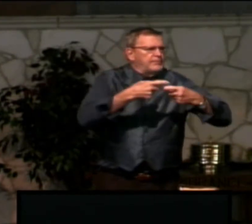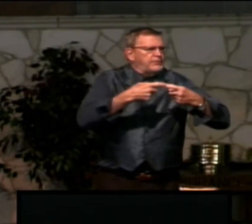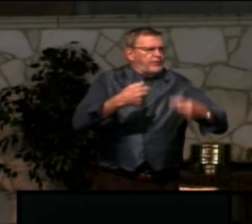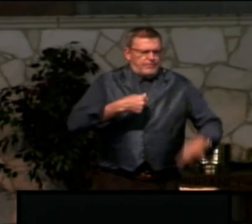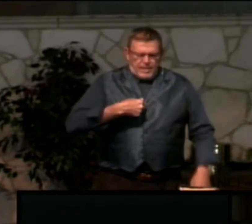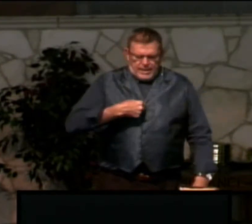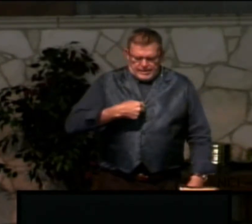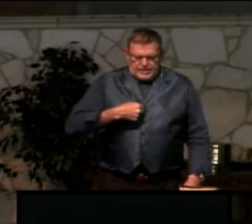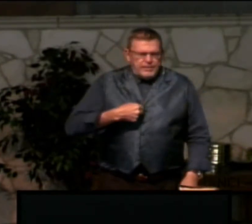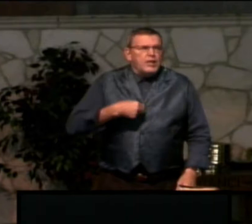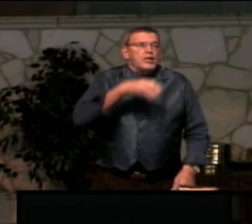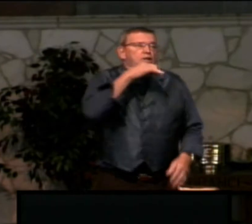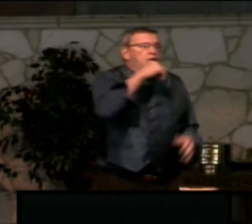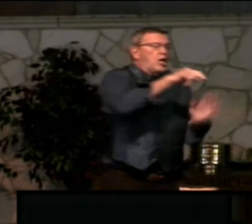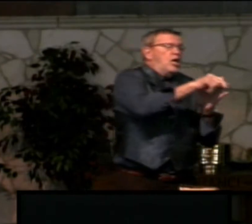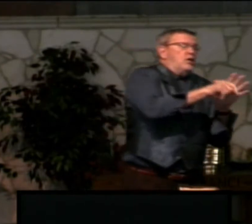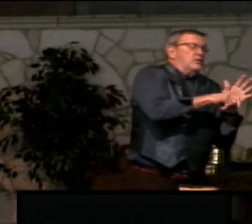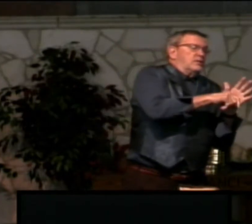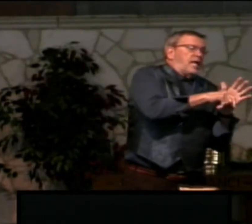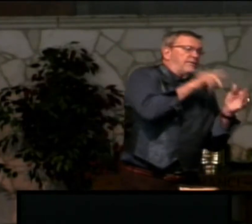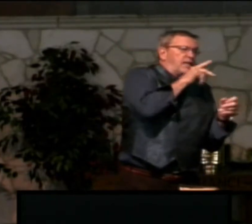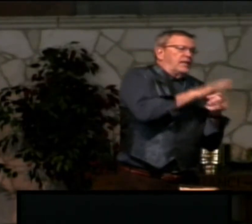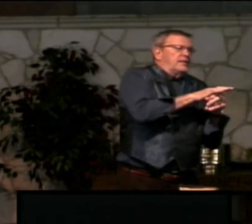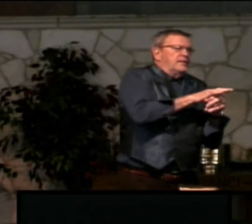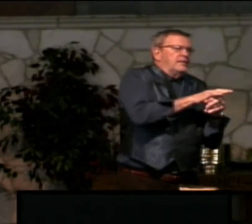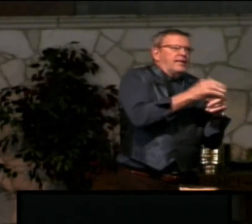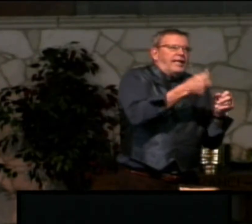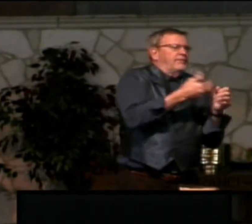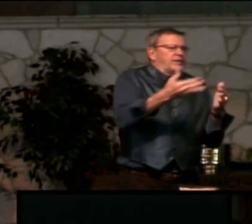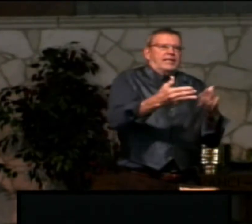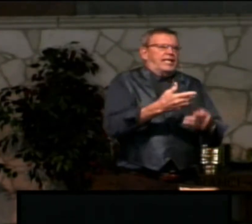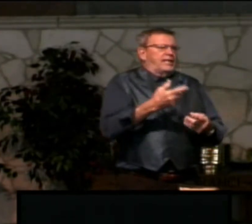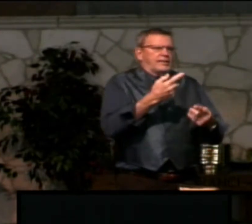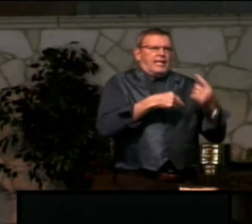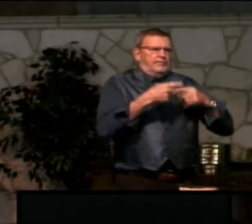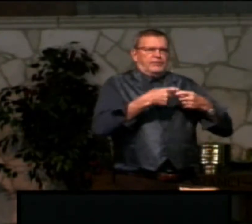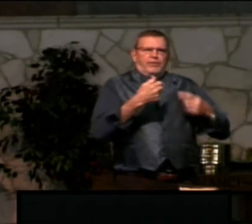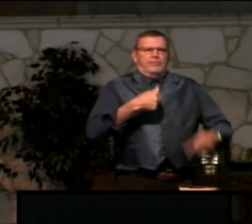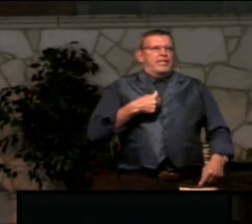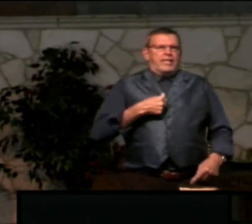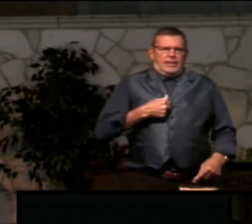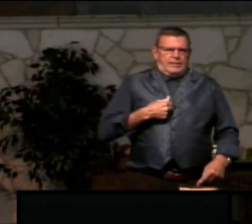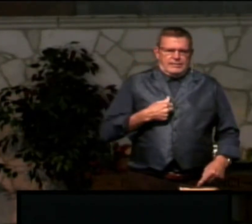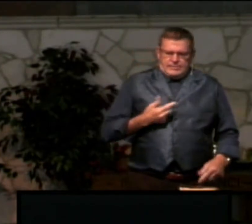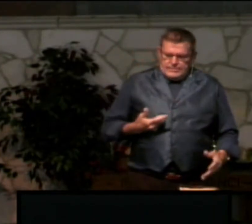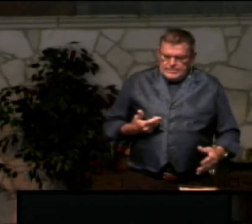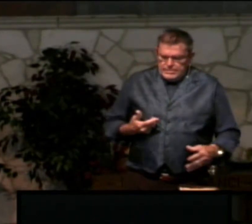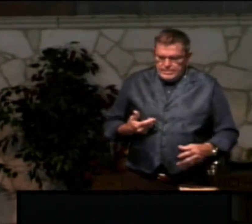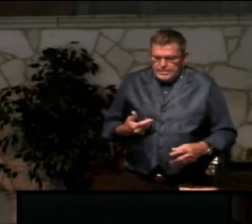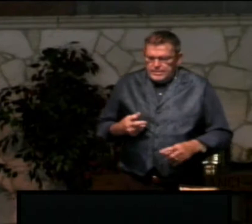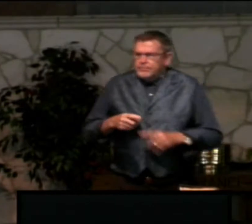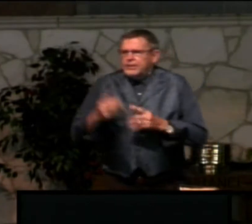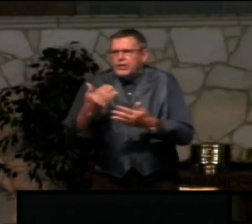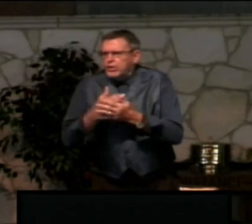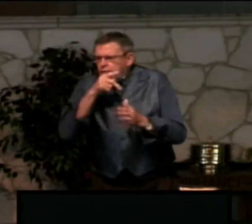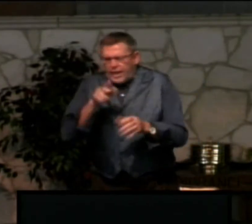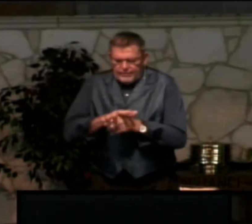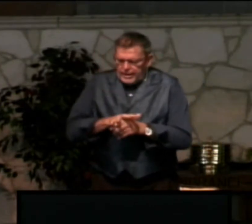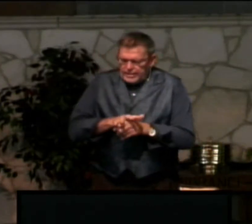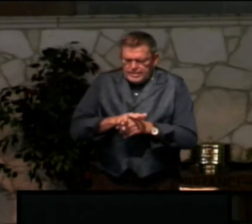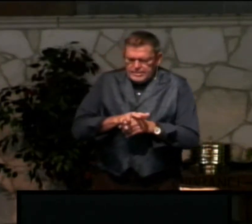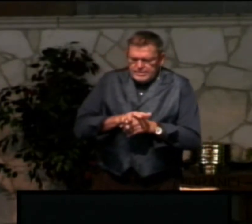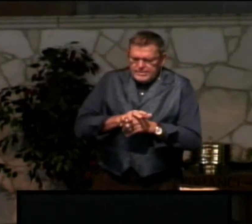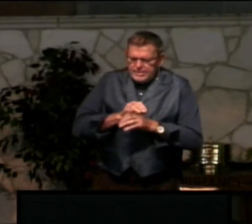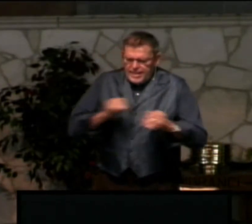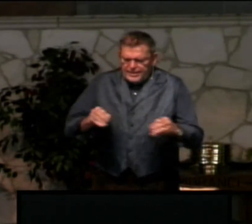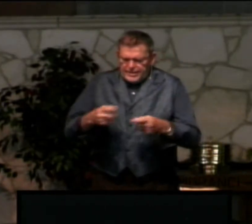nothing comes from us. The old covenant, everything comes from me. But the new